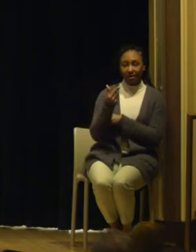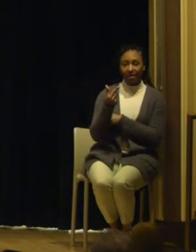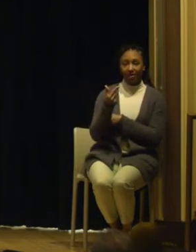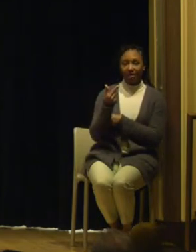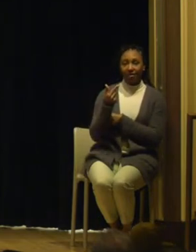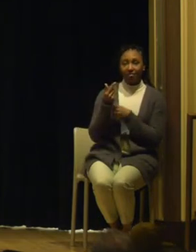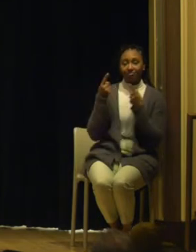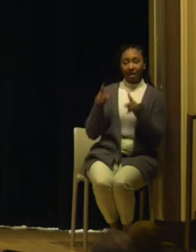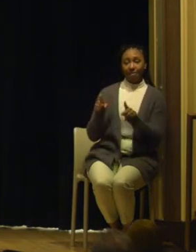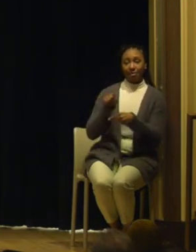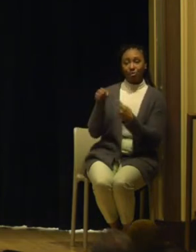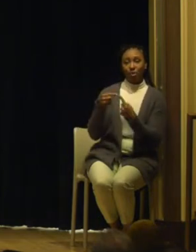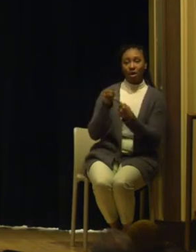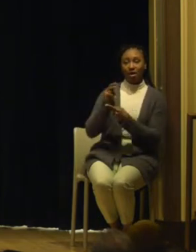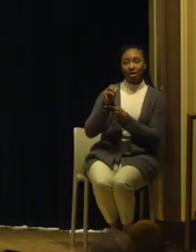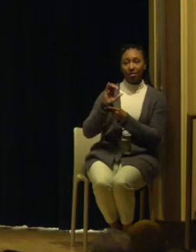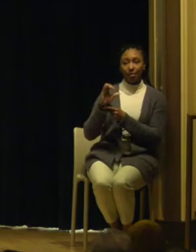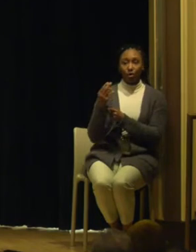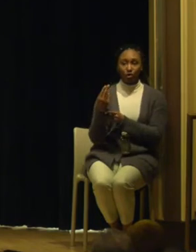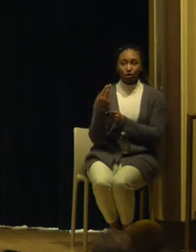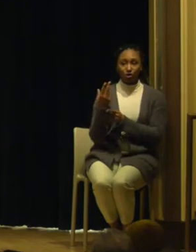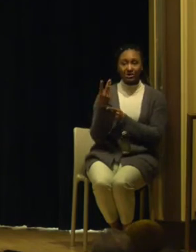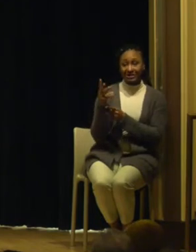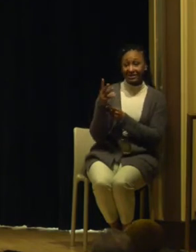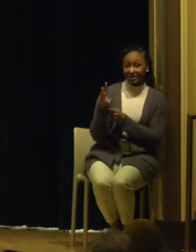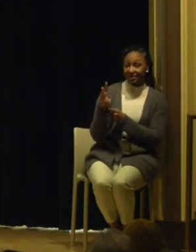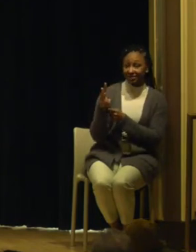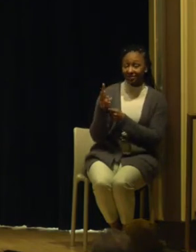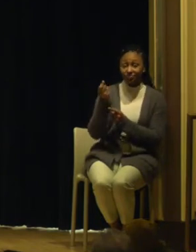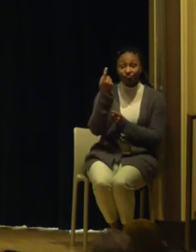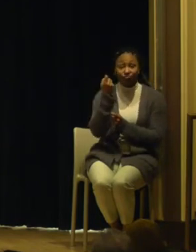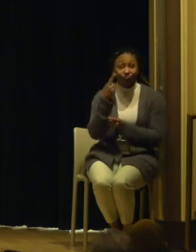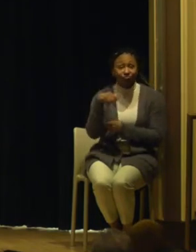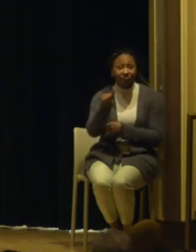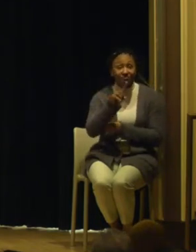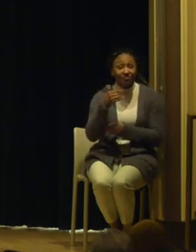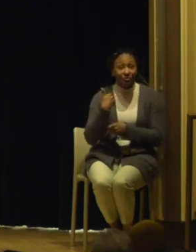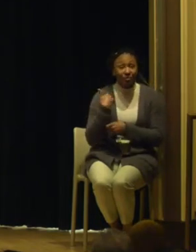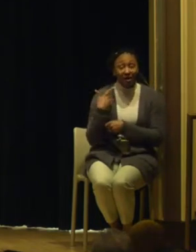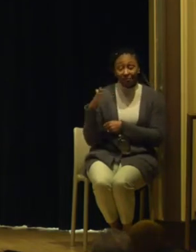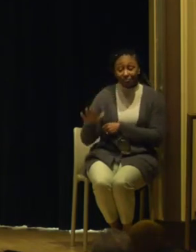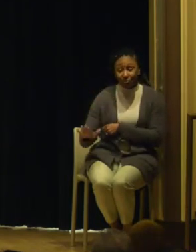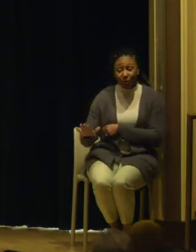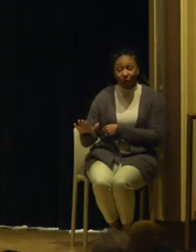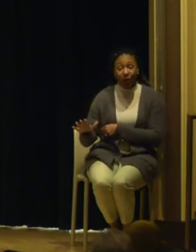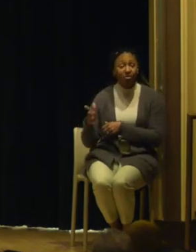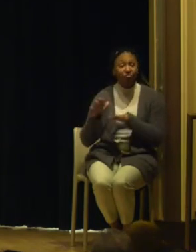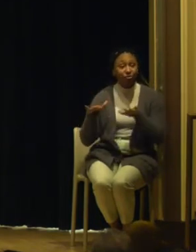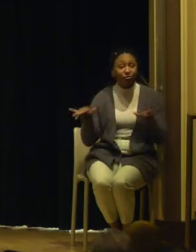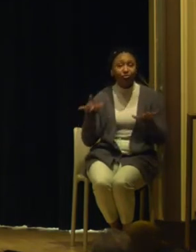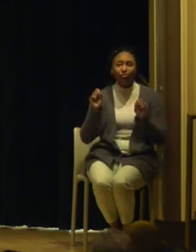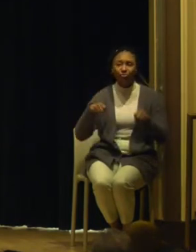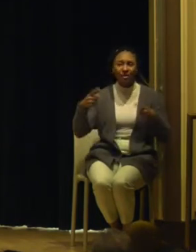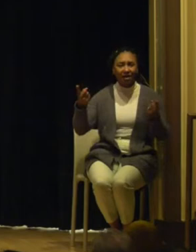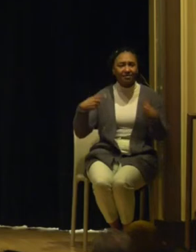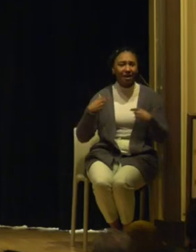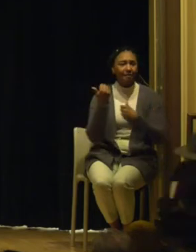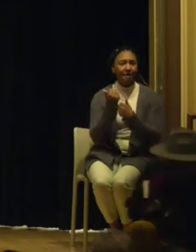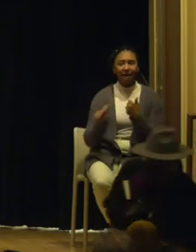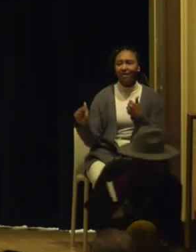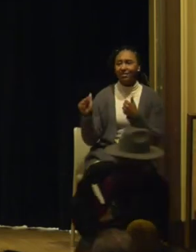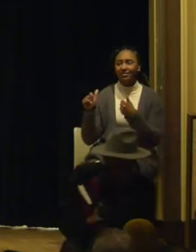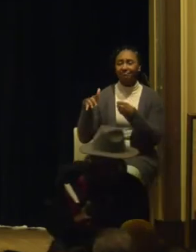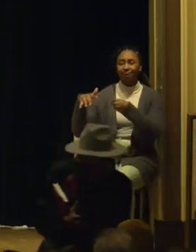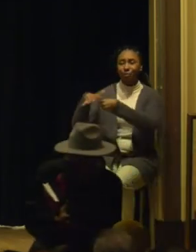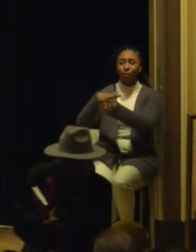March 16th. And if you have little ones, Read to Reef Book Club is coming back this March. So you can stop by any Pratt location where